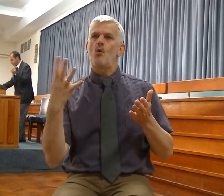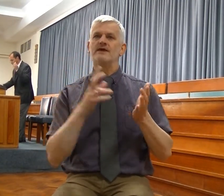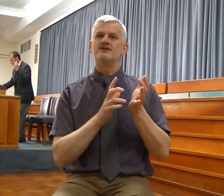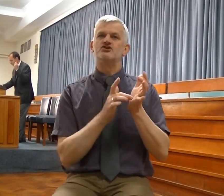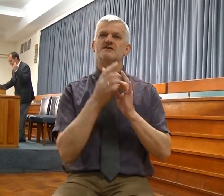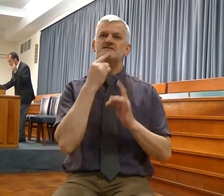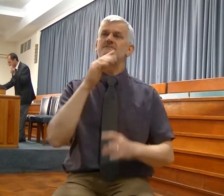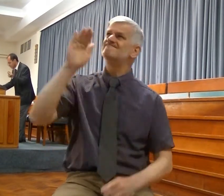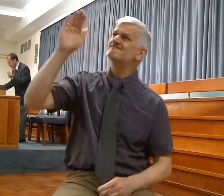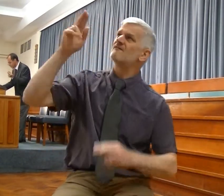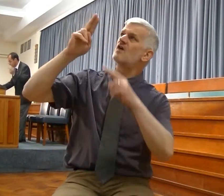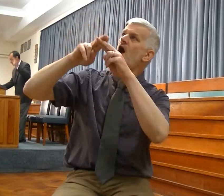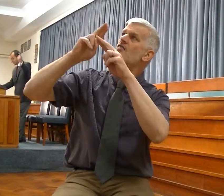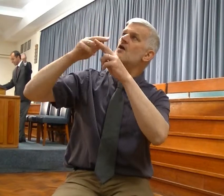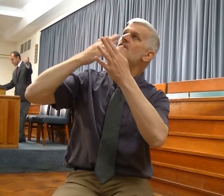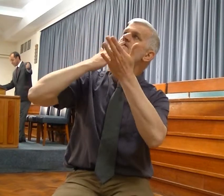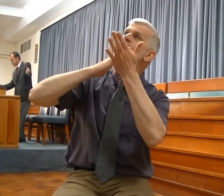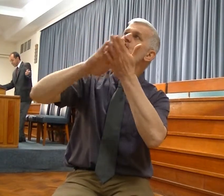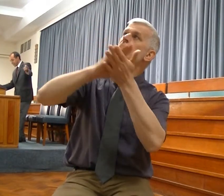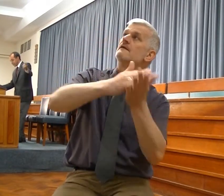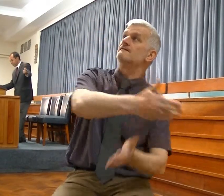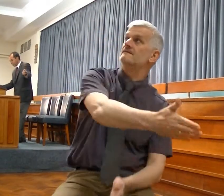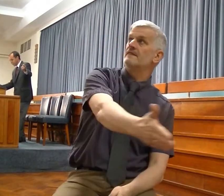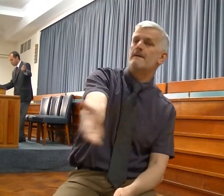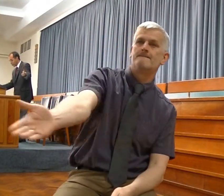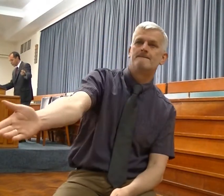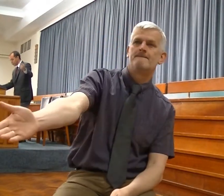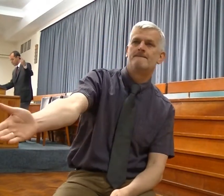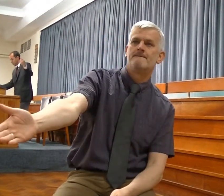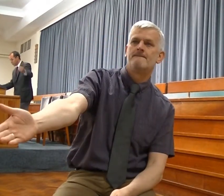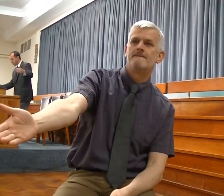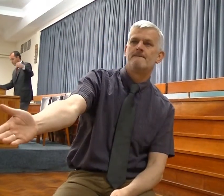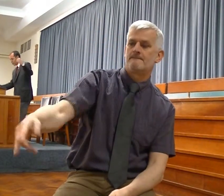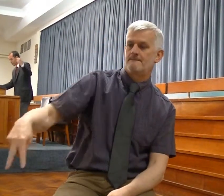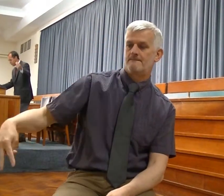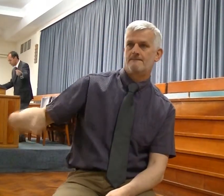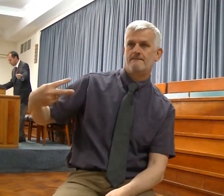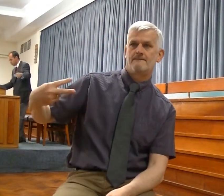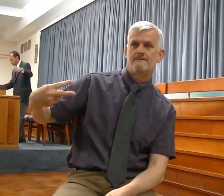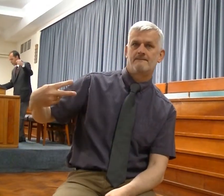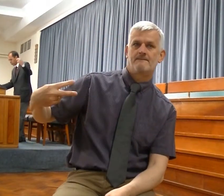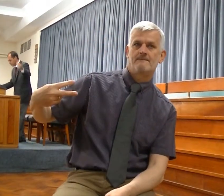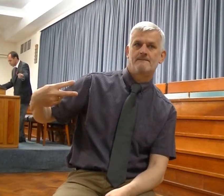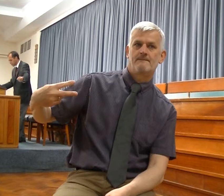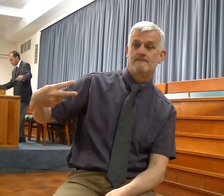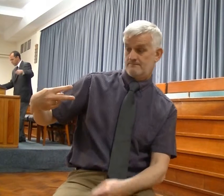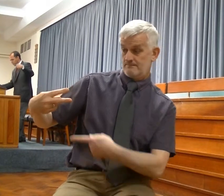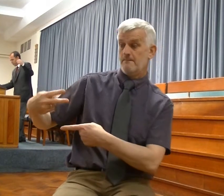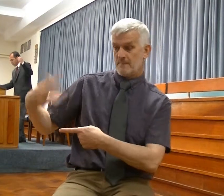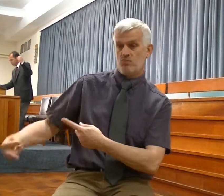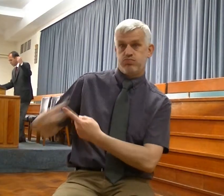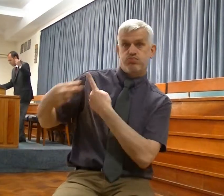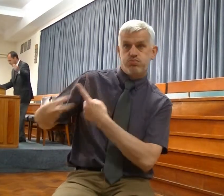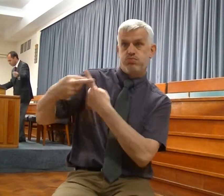said, Father, forgive them. And that thief on the cross was among his tormentors, his